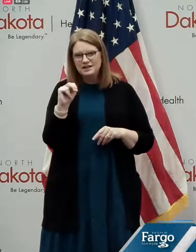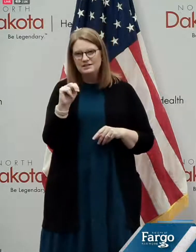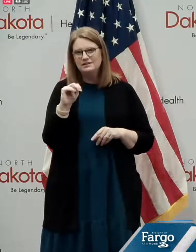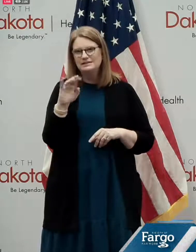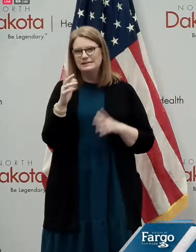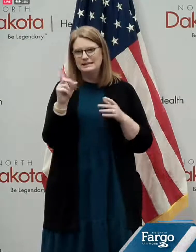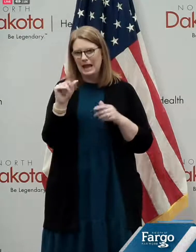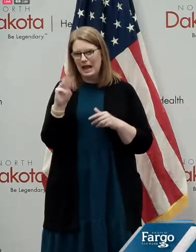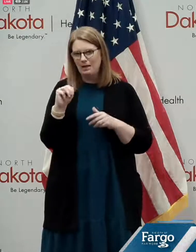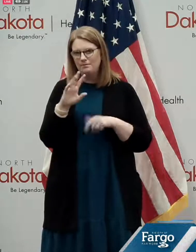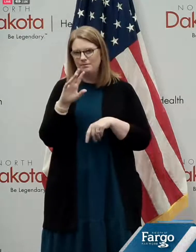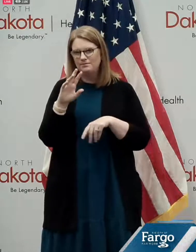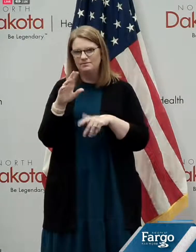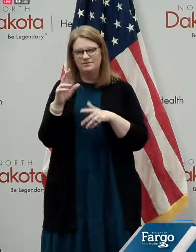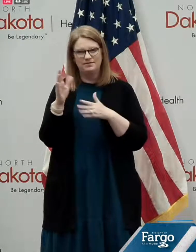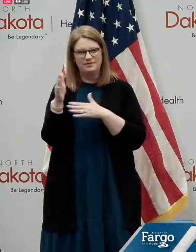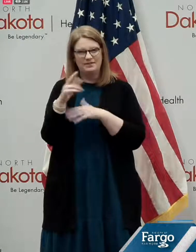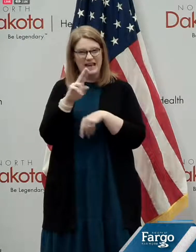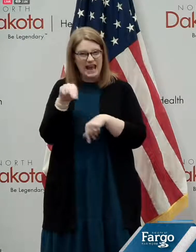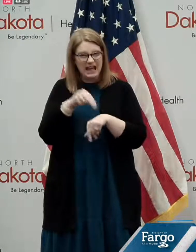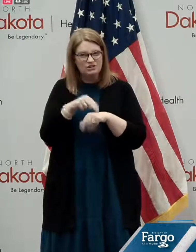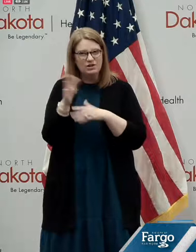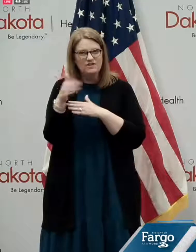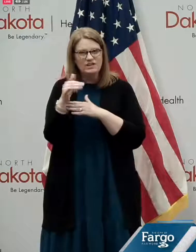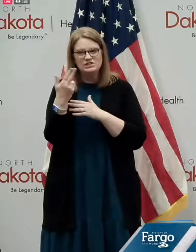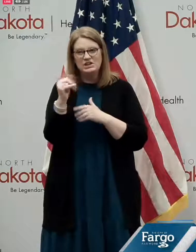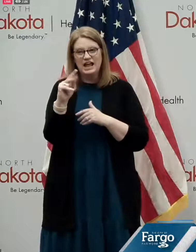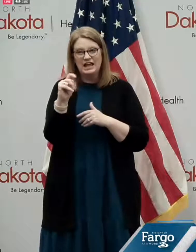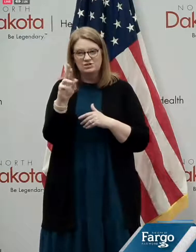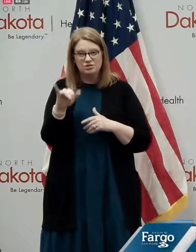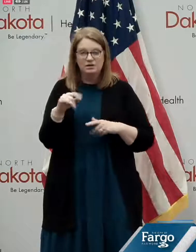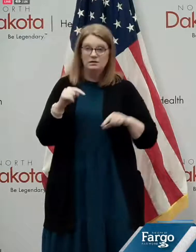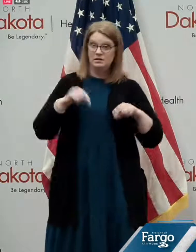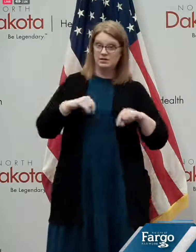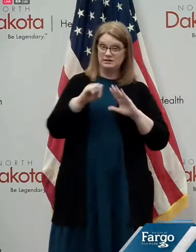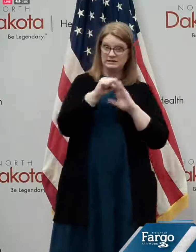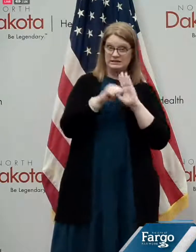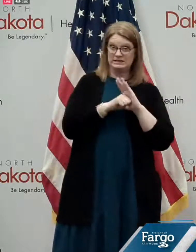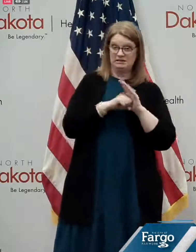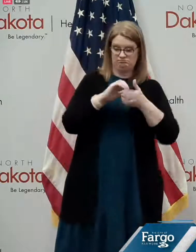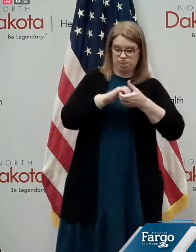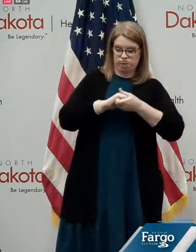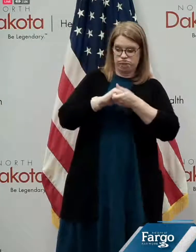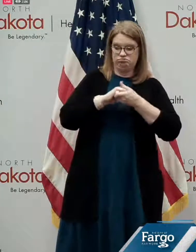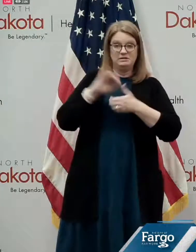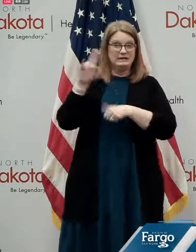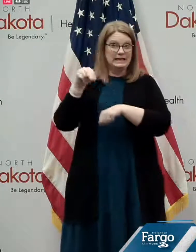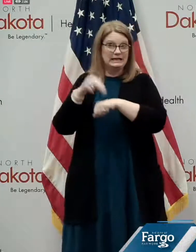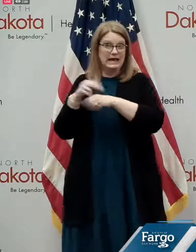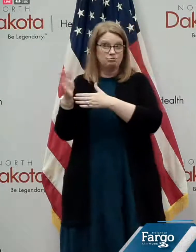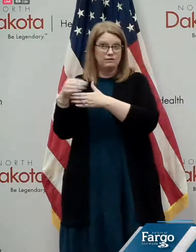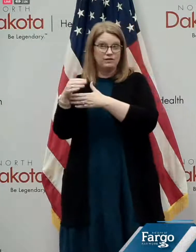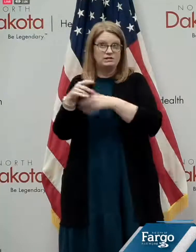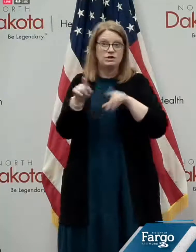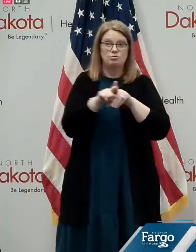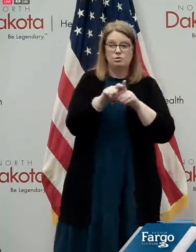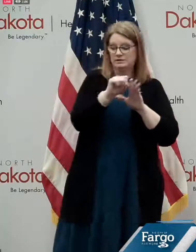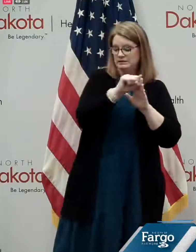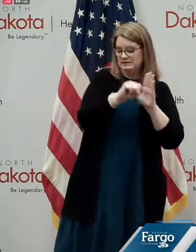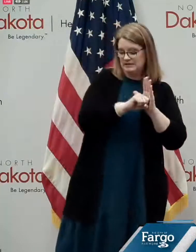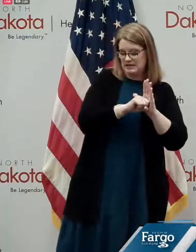Hatchery. And again, that's the word national there. We're the only state where there's a collaborative effort between the national fish hatcheries and the state